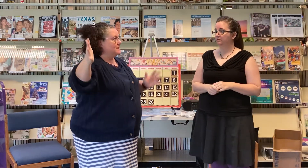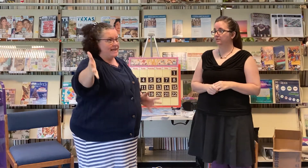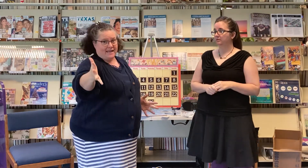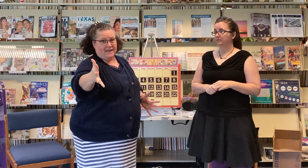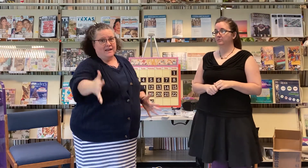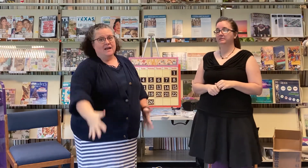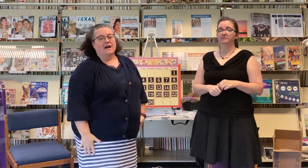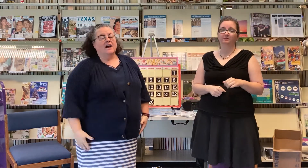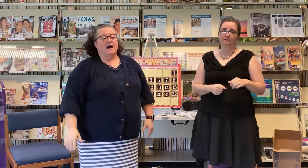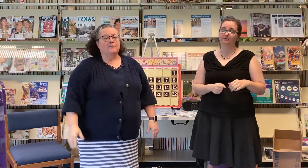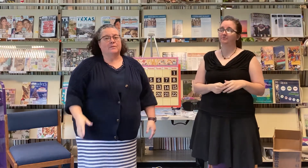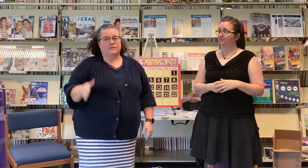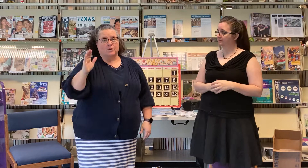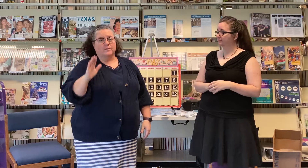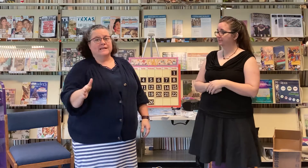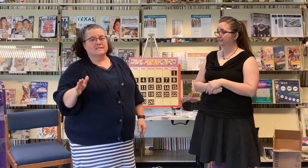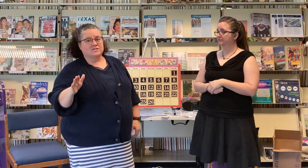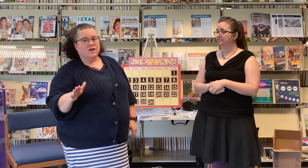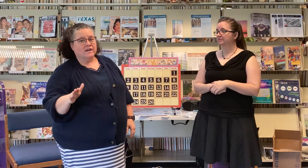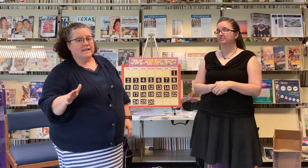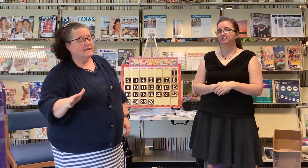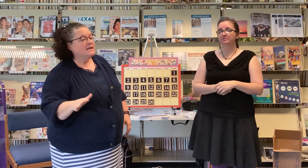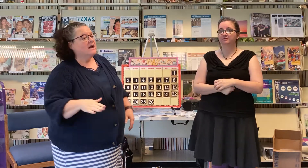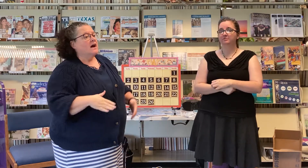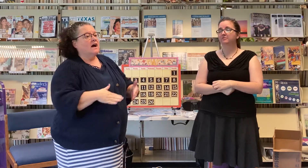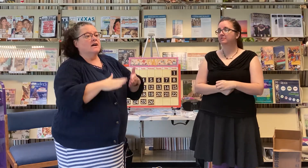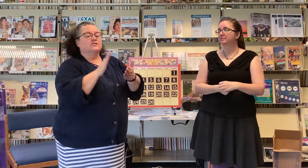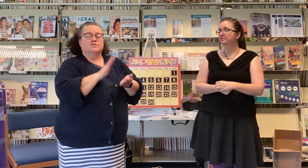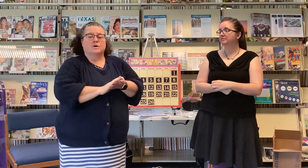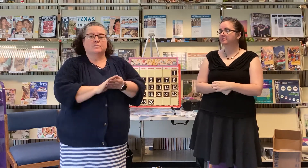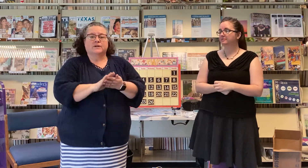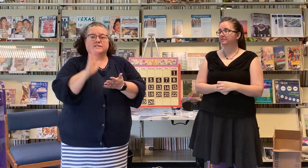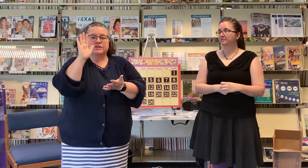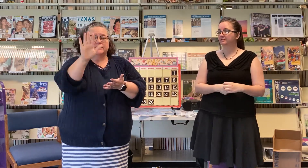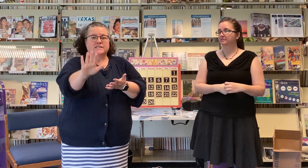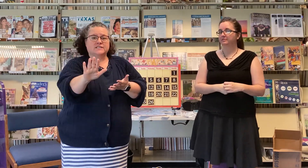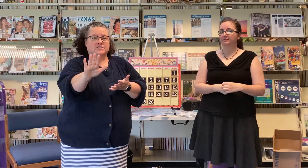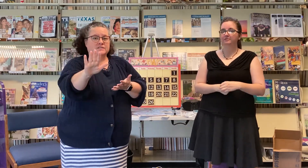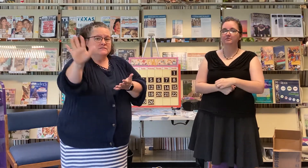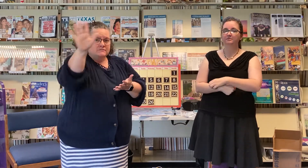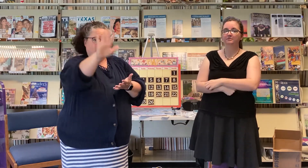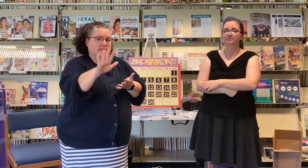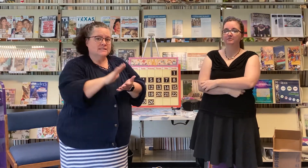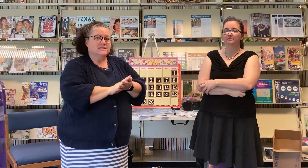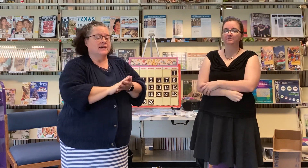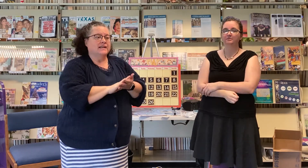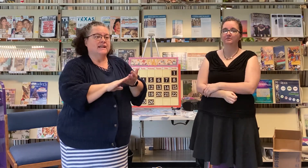today. We do. But before we get started, I just want to bring to your attention, friends, that